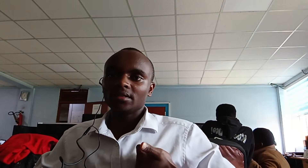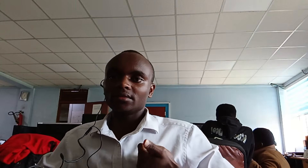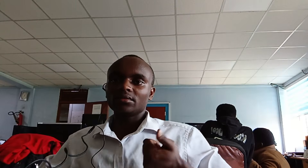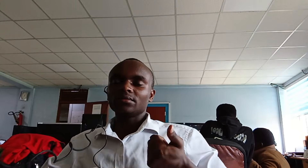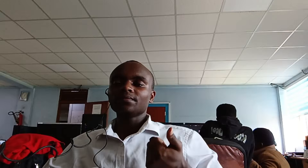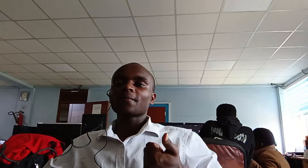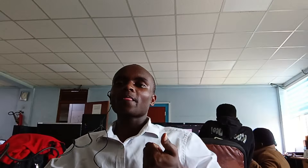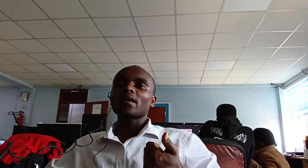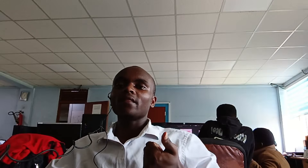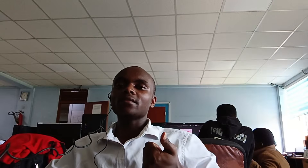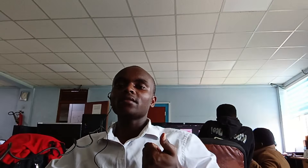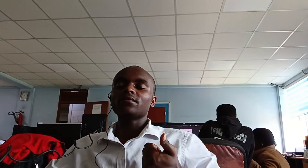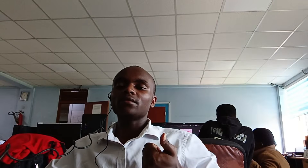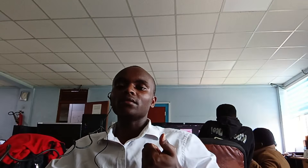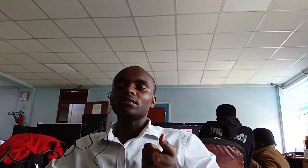So the sign